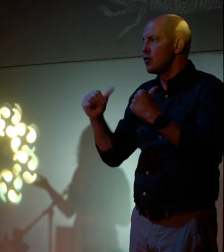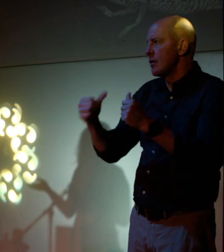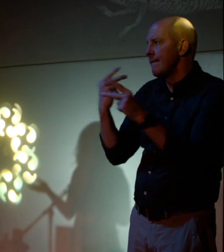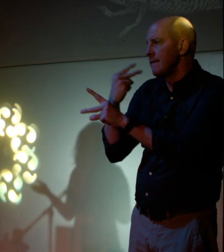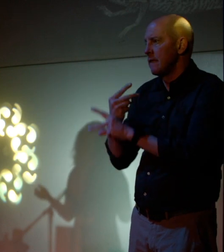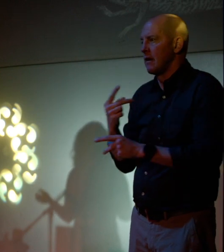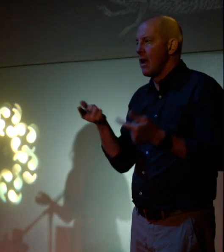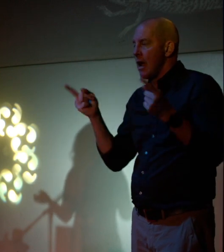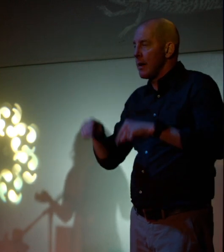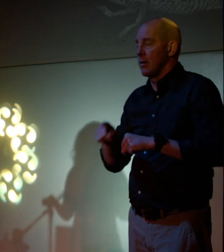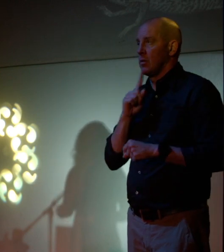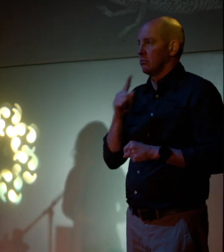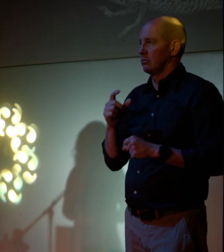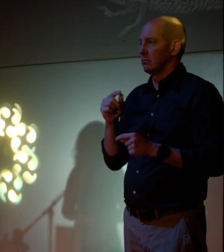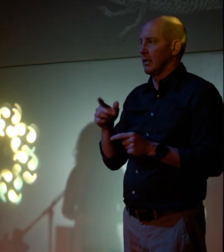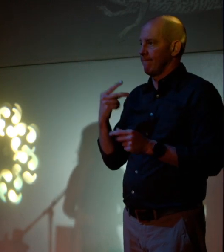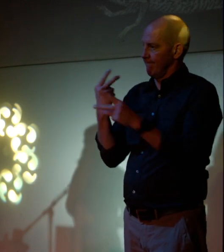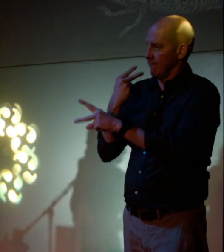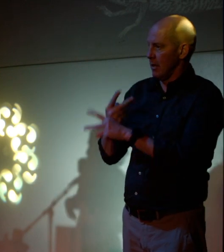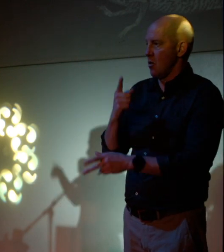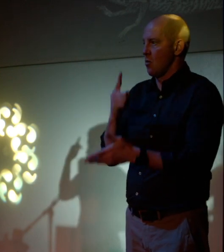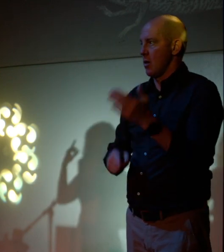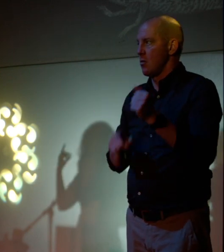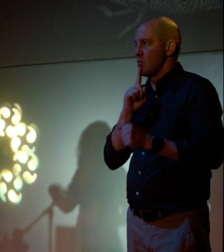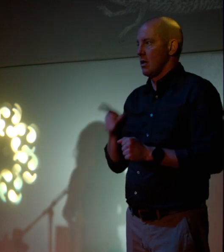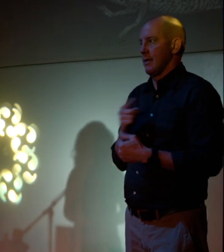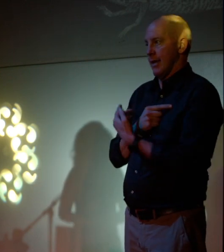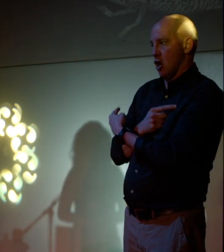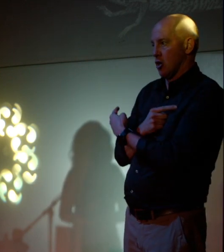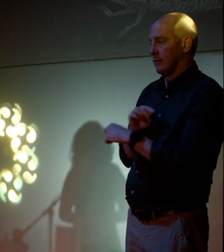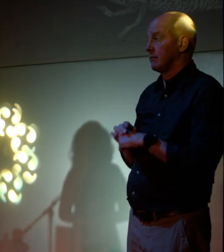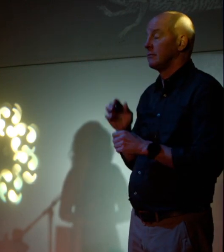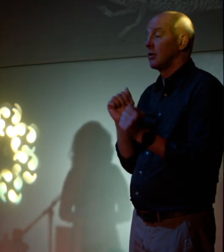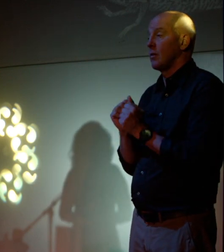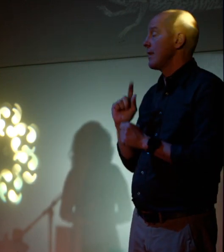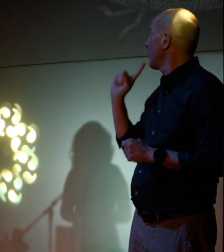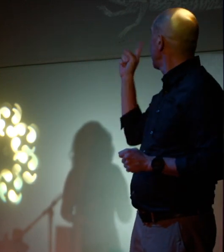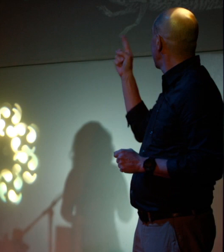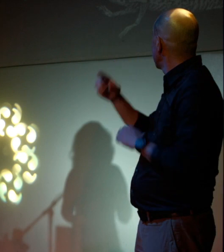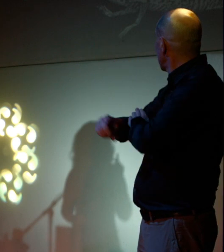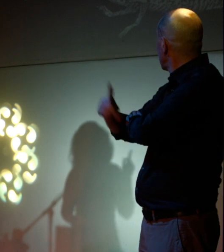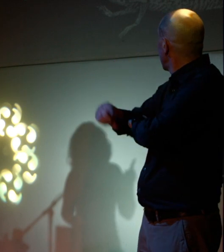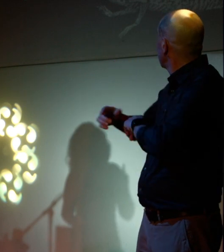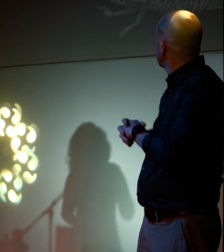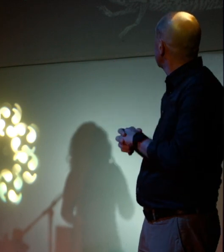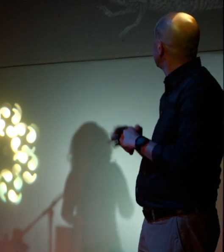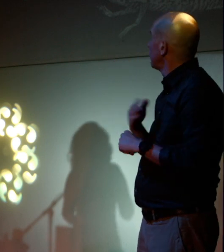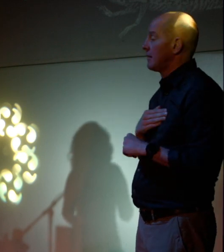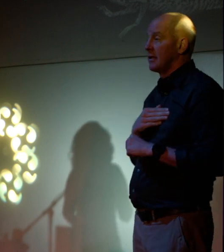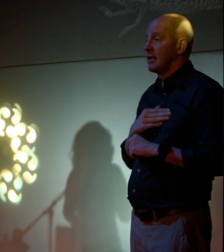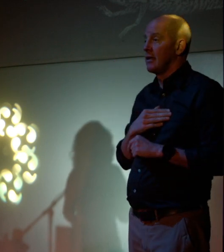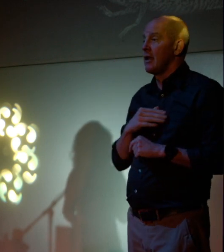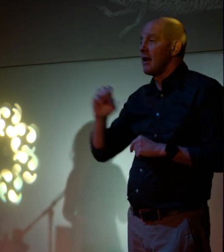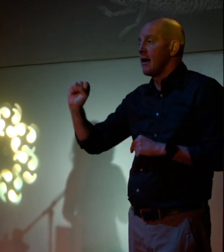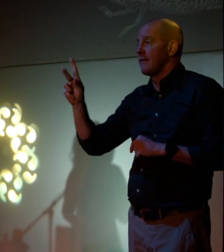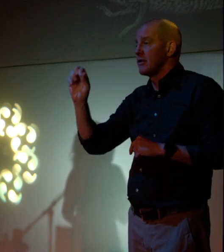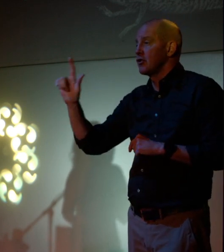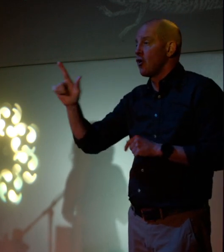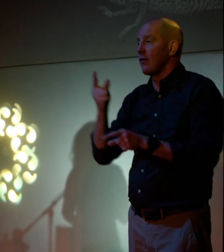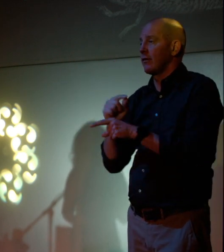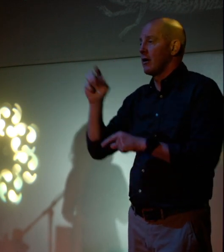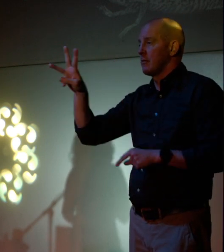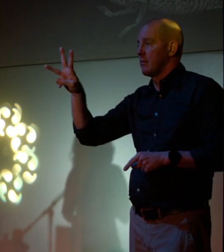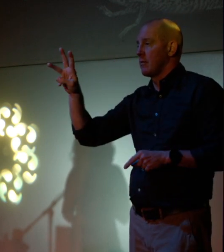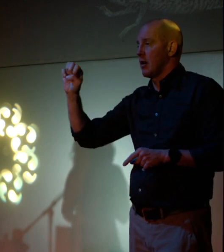be no small undertaking. In this case, for example, Cardinal Barberini's dragon was composed of the skull of a least weasel, which is